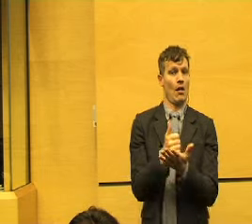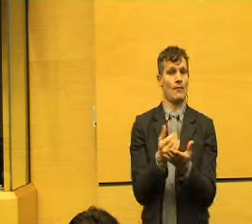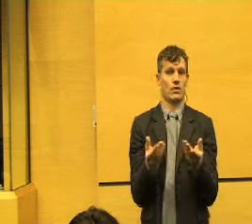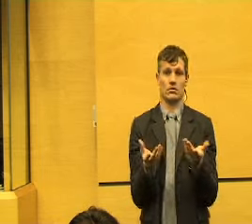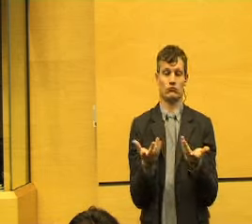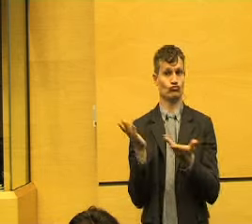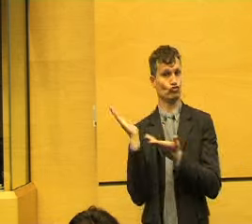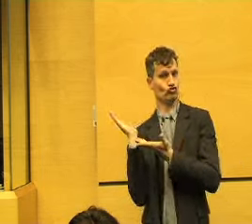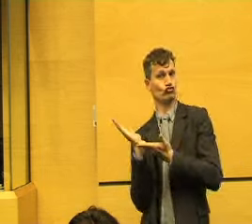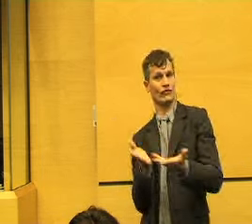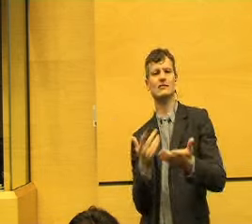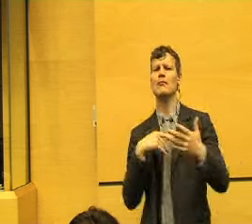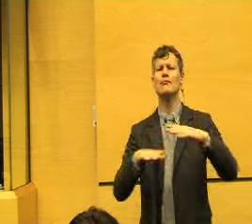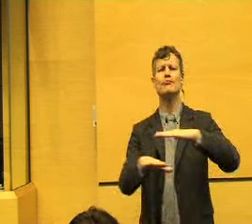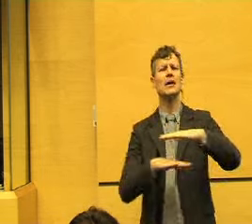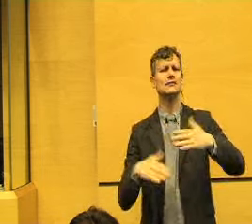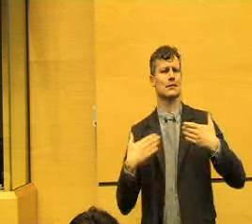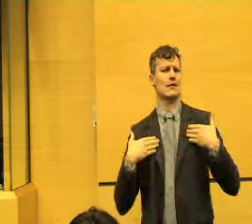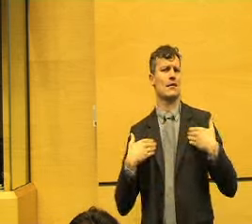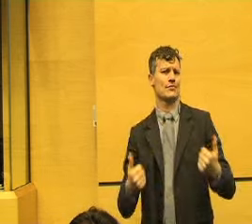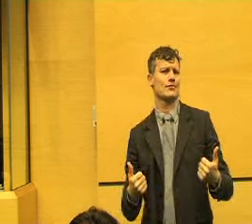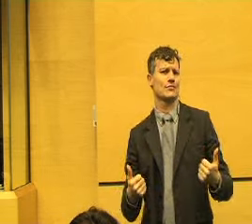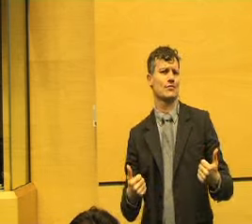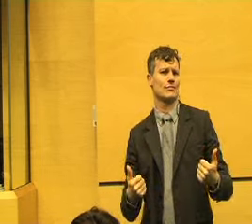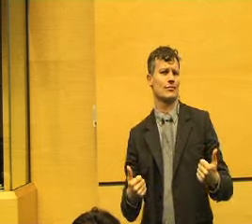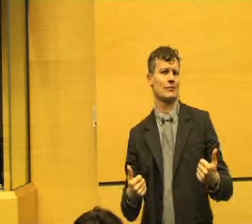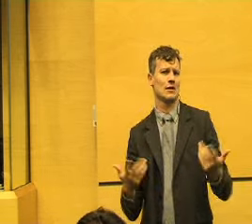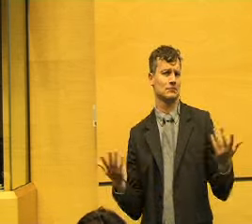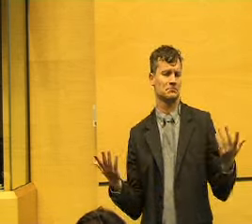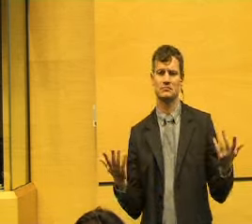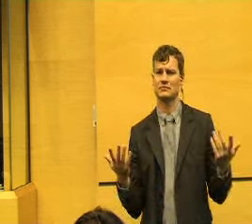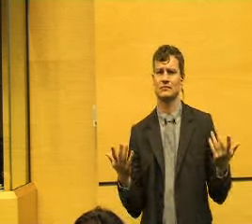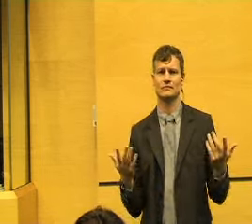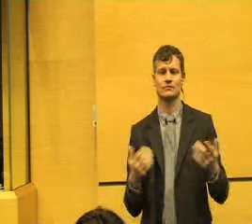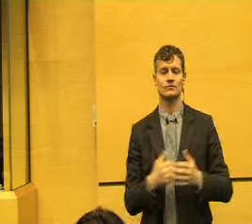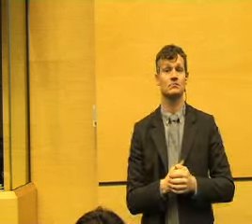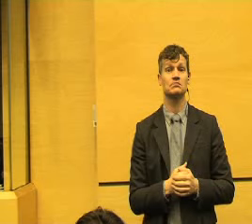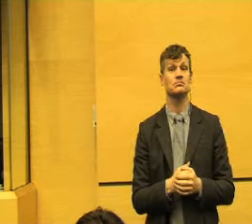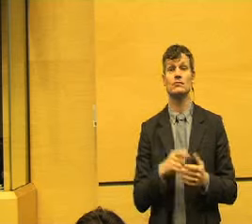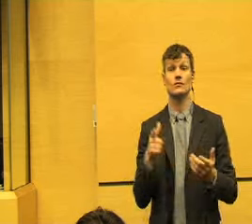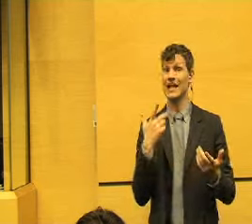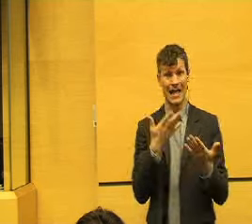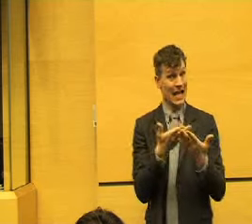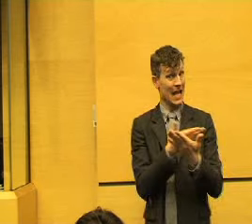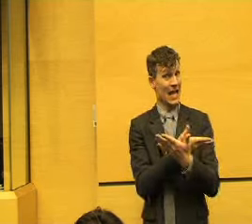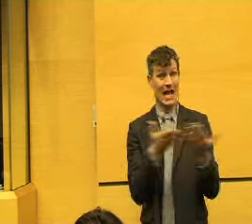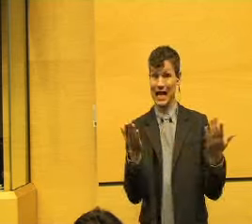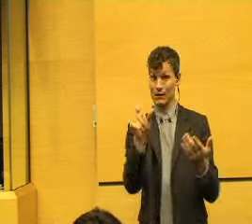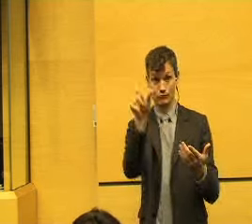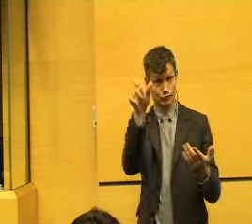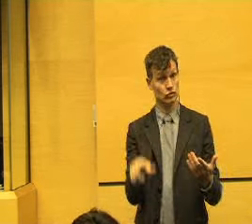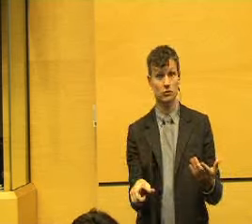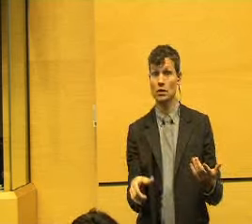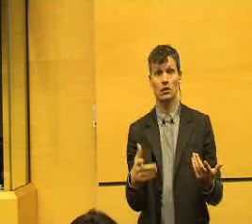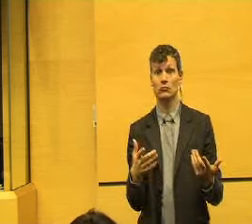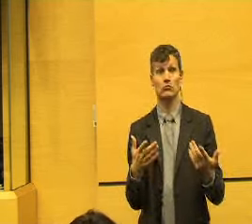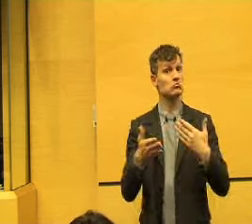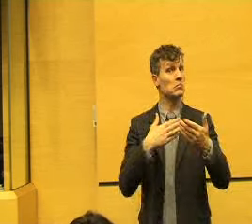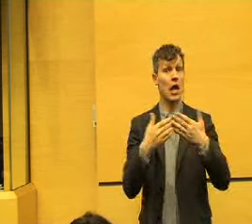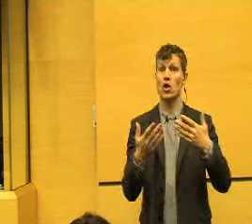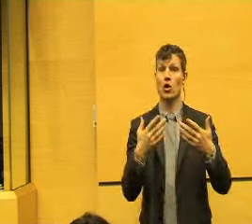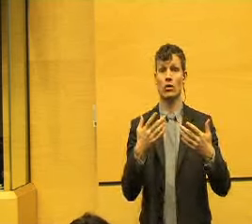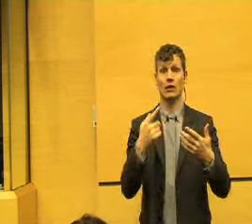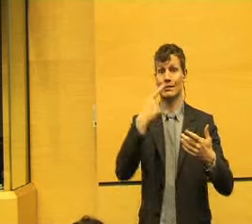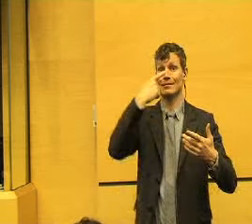care to various groups of people, including undocumented migrants, based on humanitarian